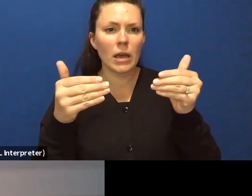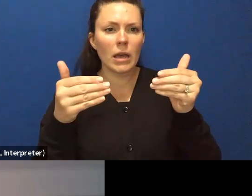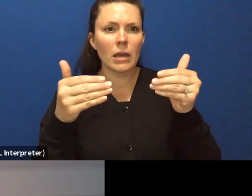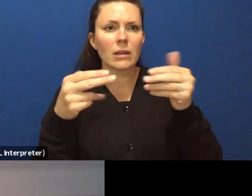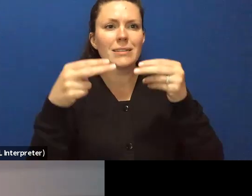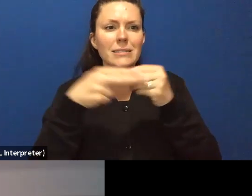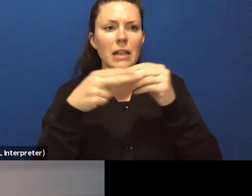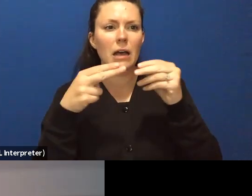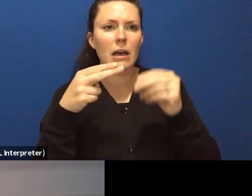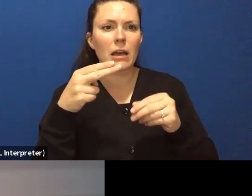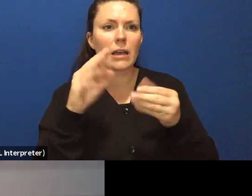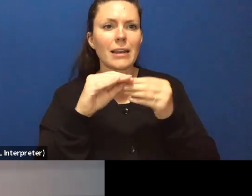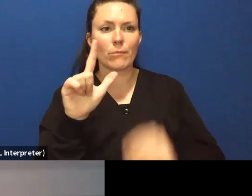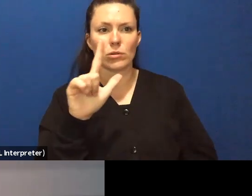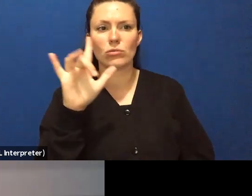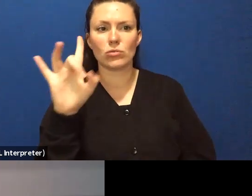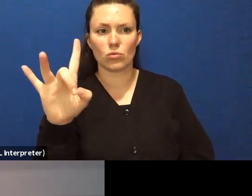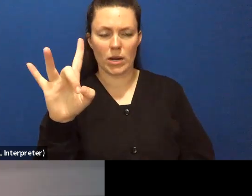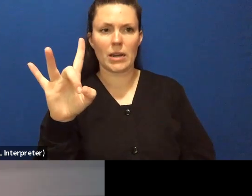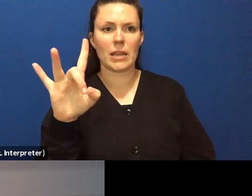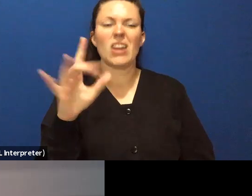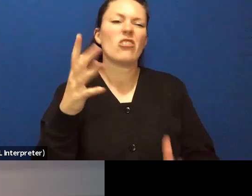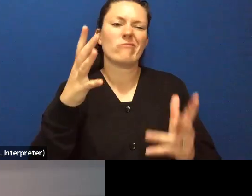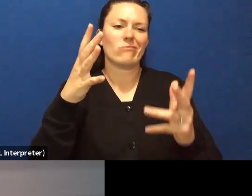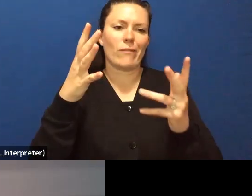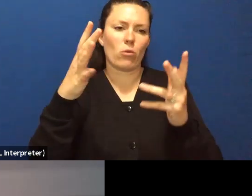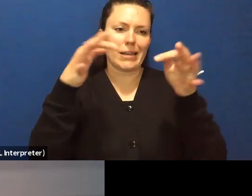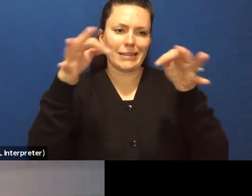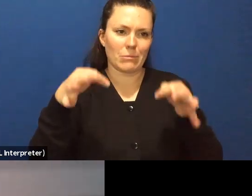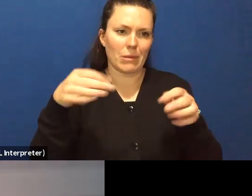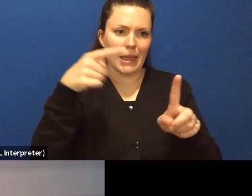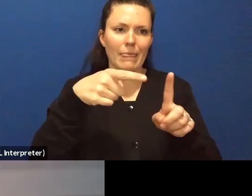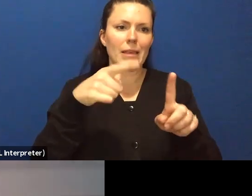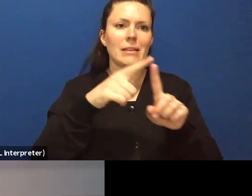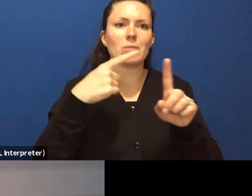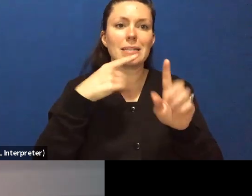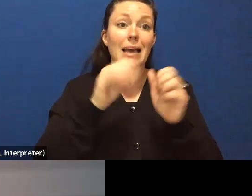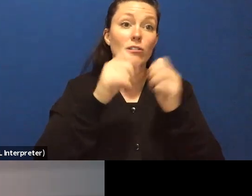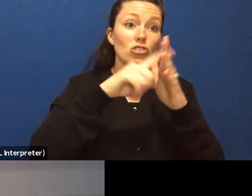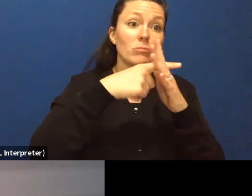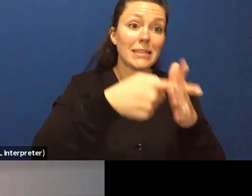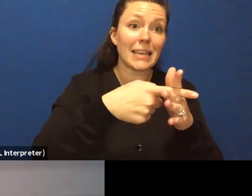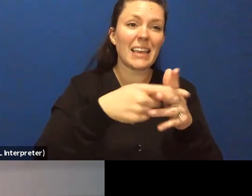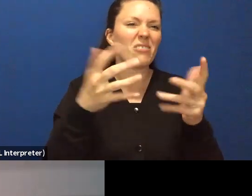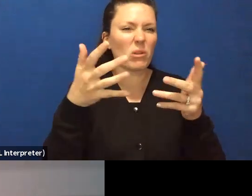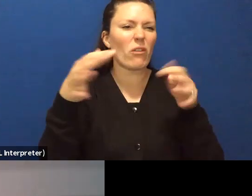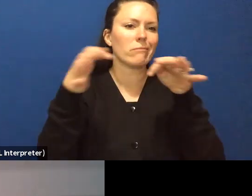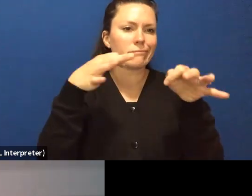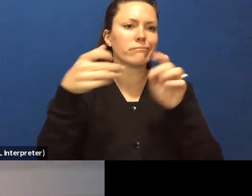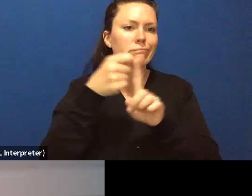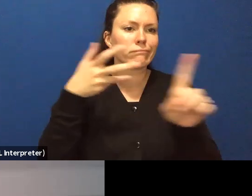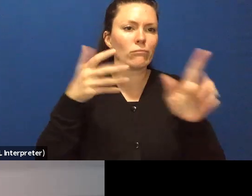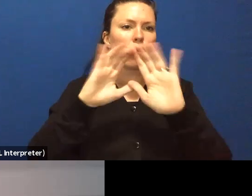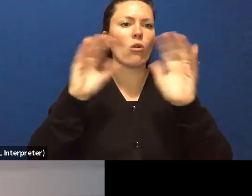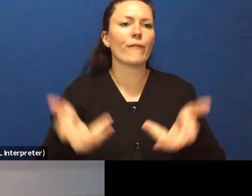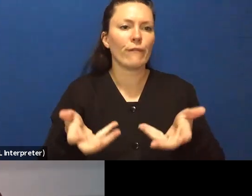slide 28 here. We really covered this already. So in the interest of time, this how did you begin? I mean, that's kind of what we've been talking about in this overview. So you